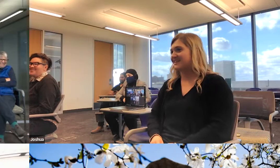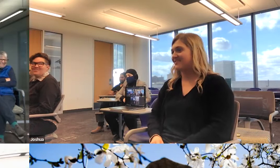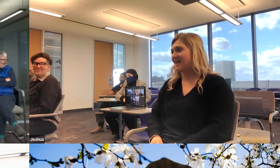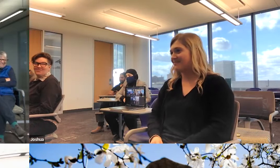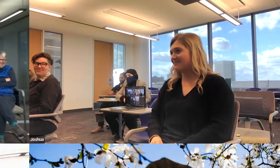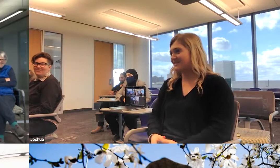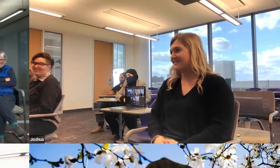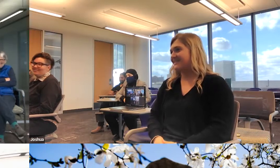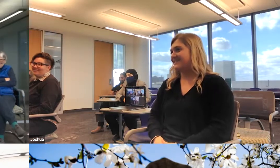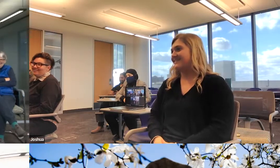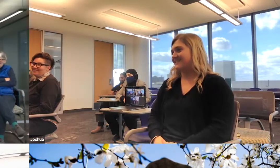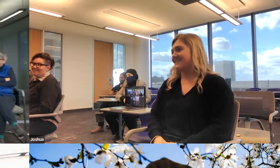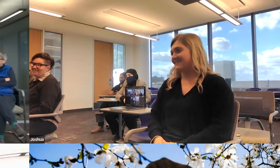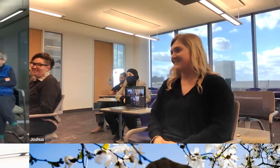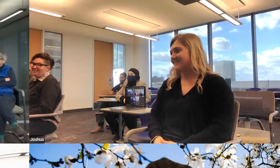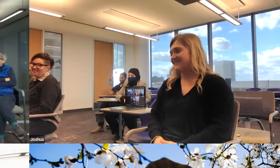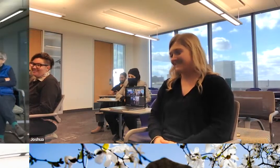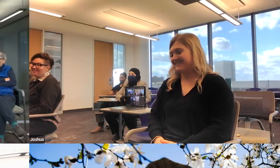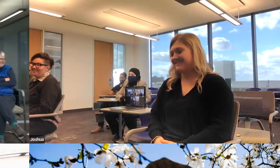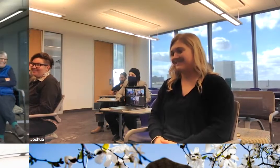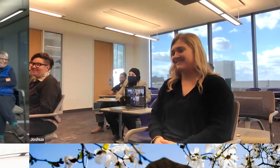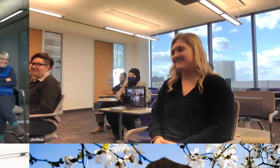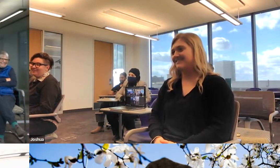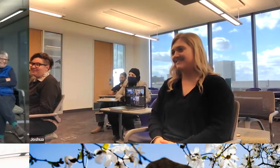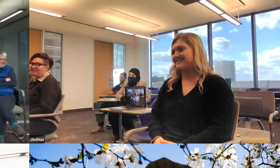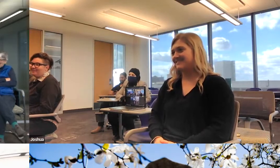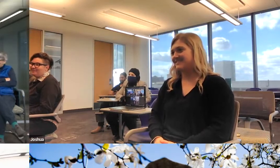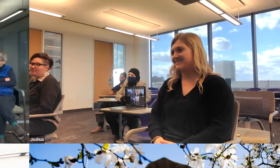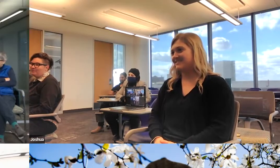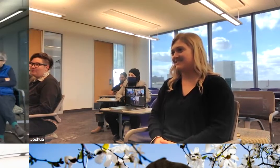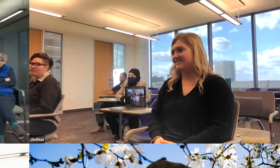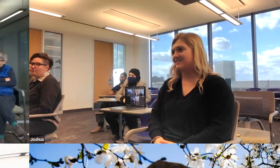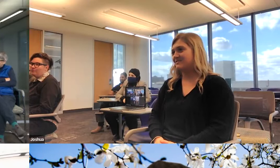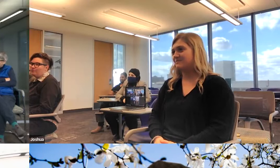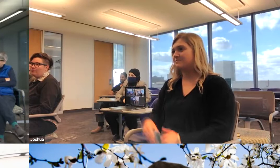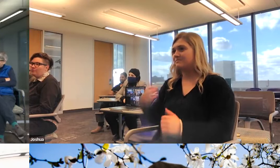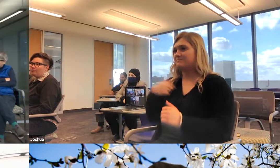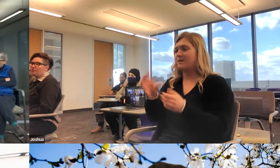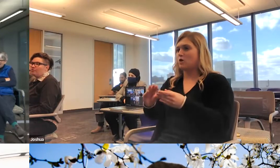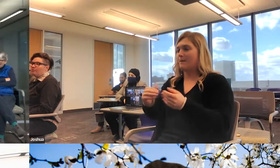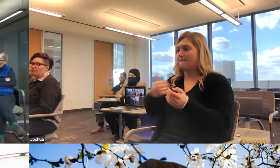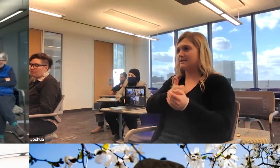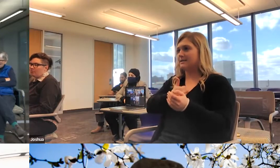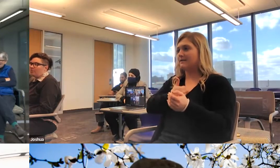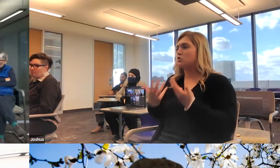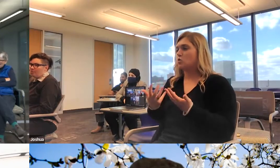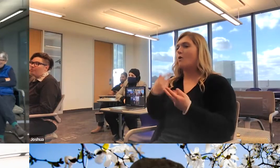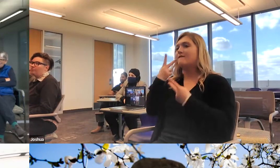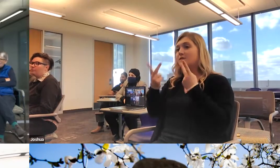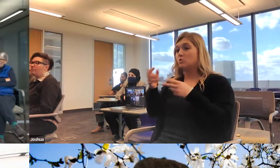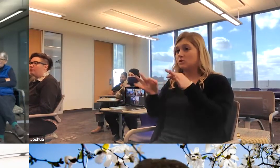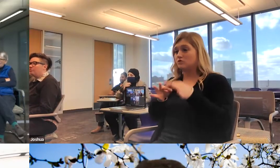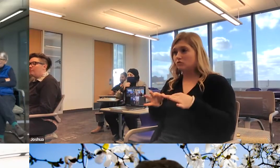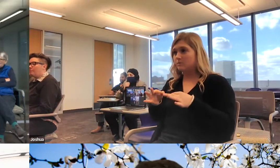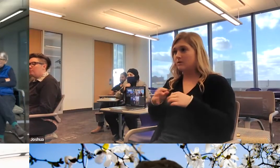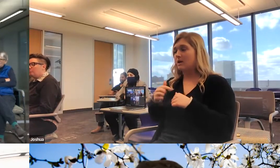Rachel's just saying, can you clap? I'll clap. I'm talking myself. So visual description,